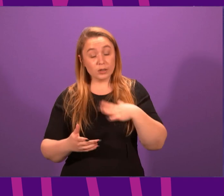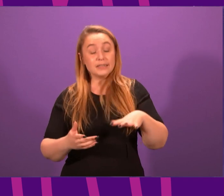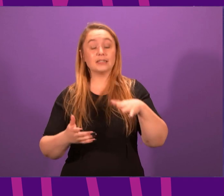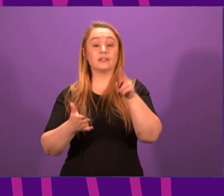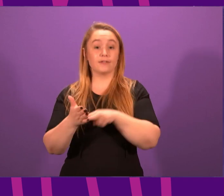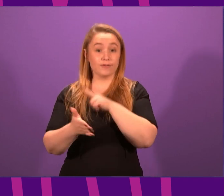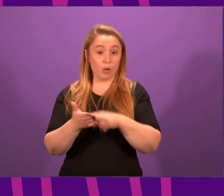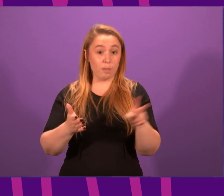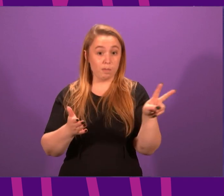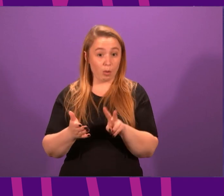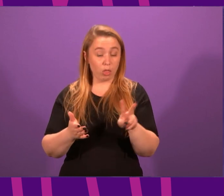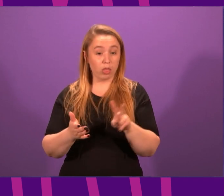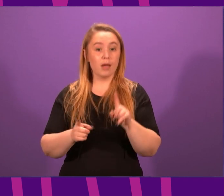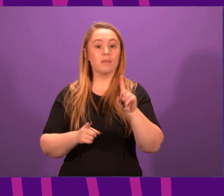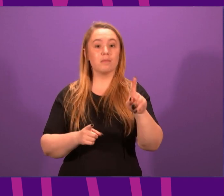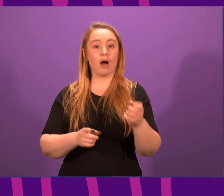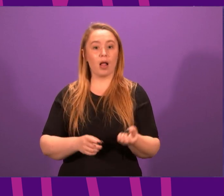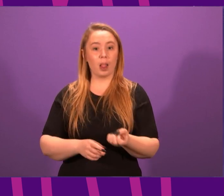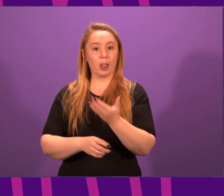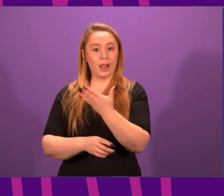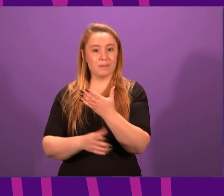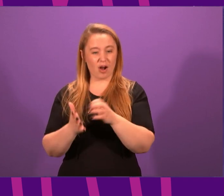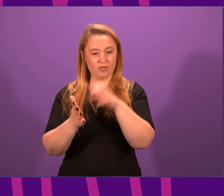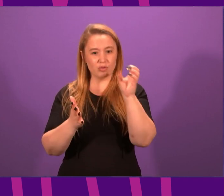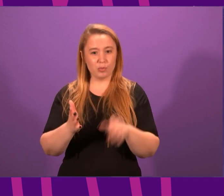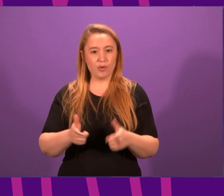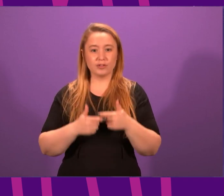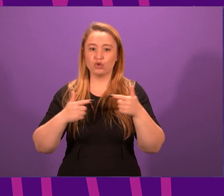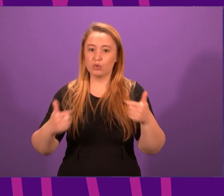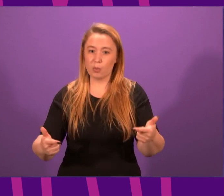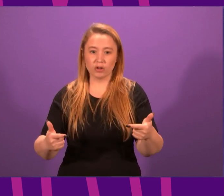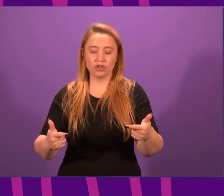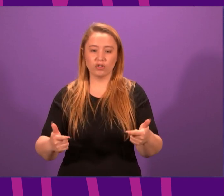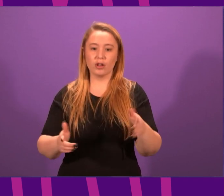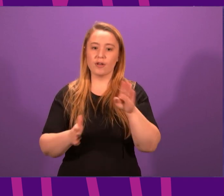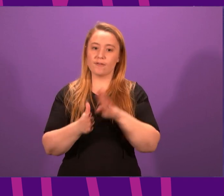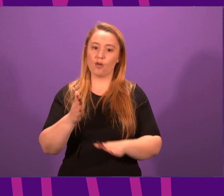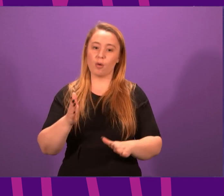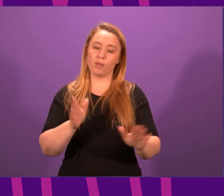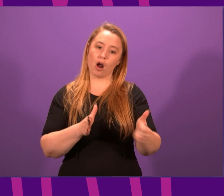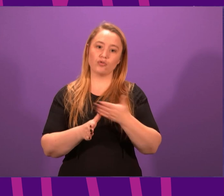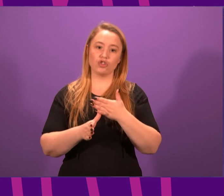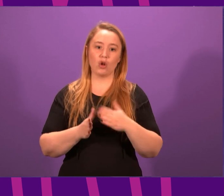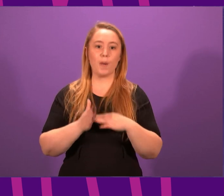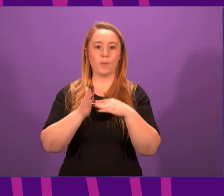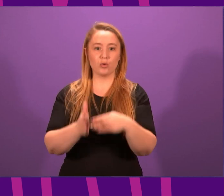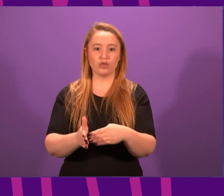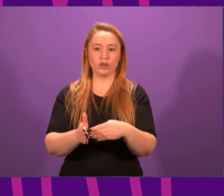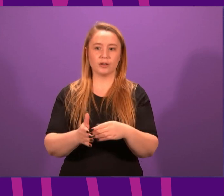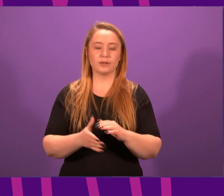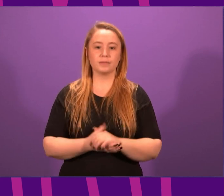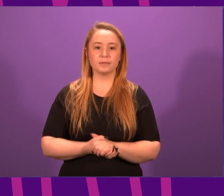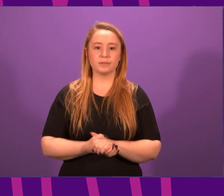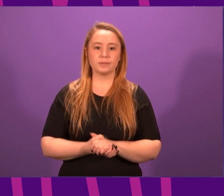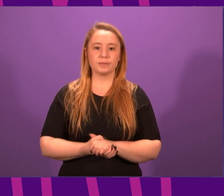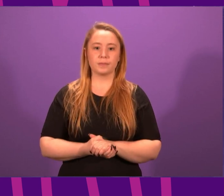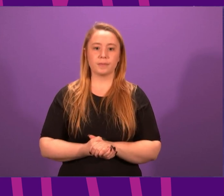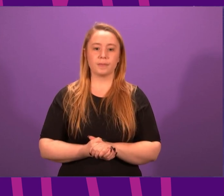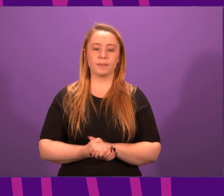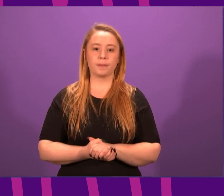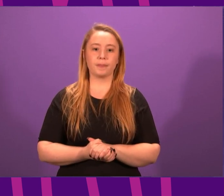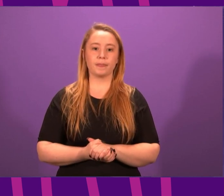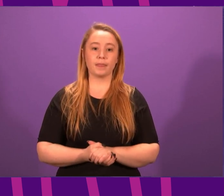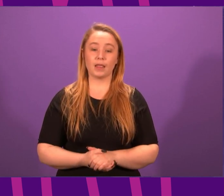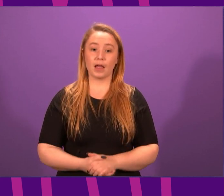say, removes too much that is valuable in the original motion. And like Richard Leonard, I would love to have all